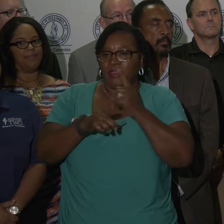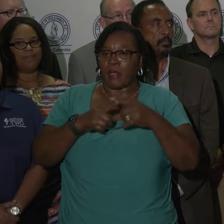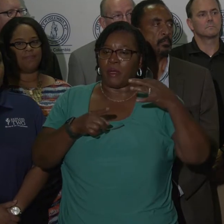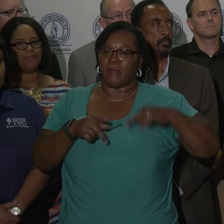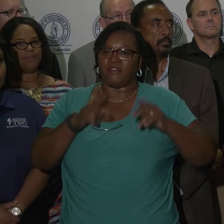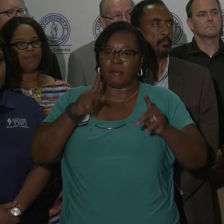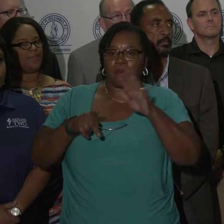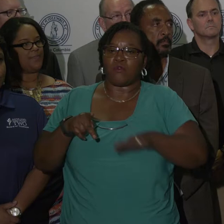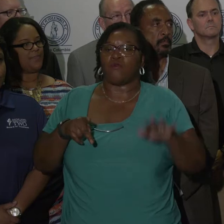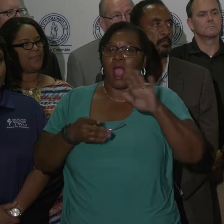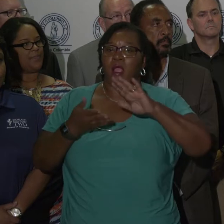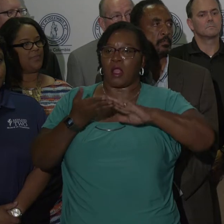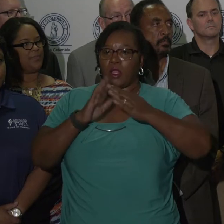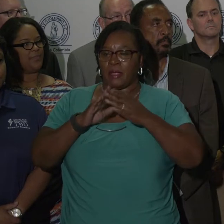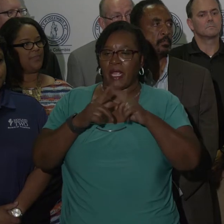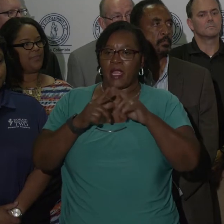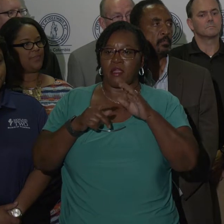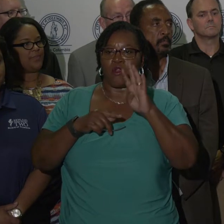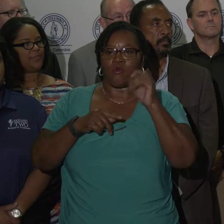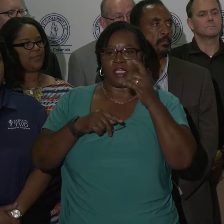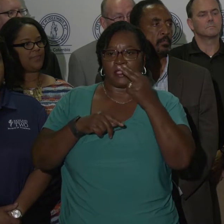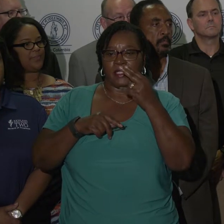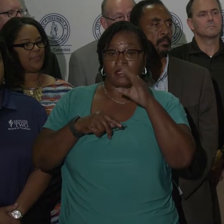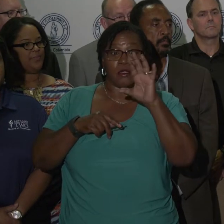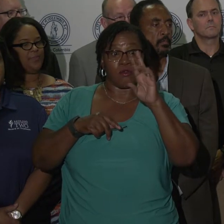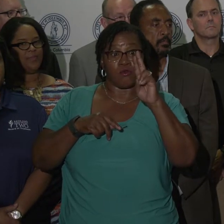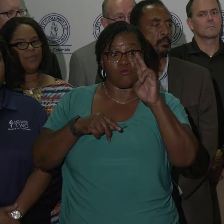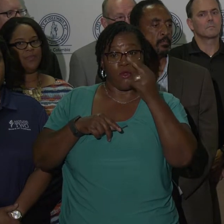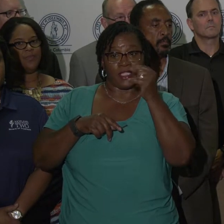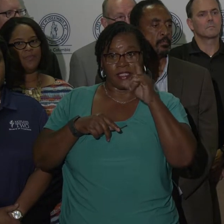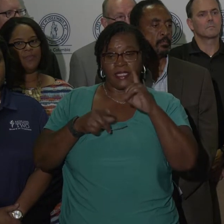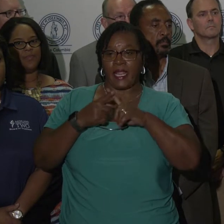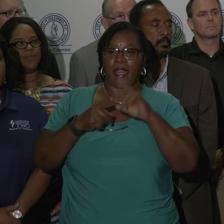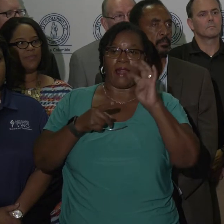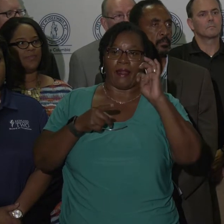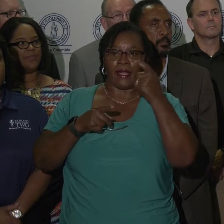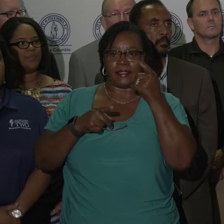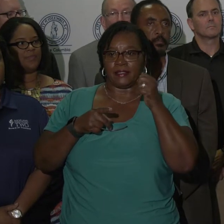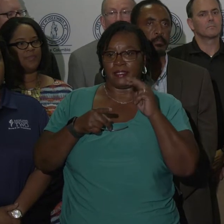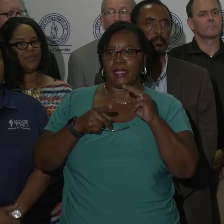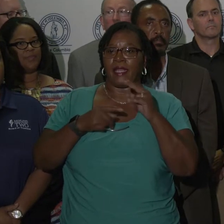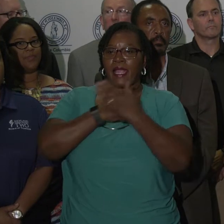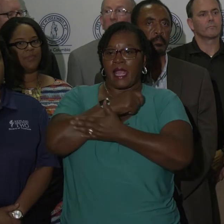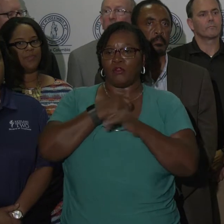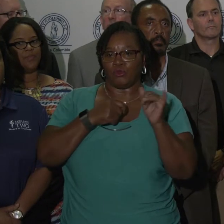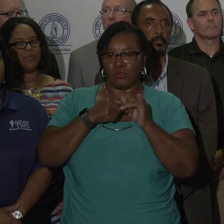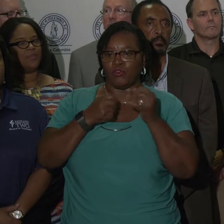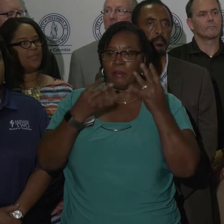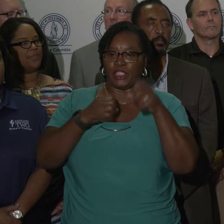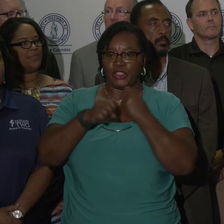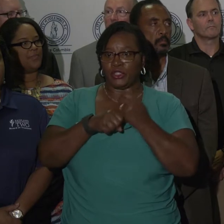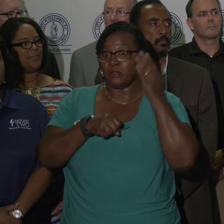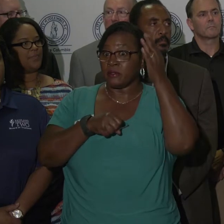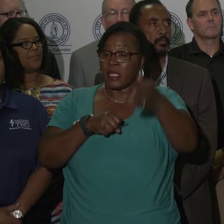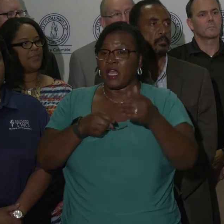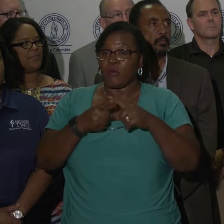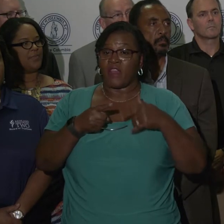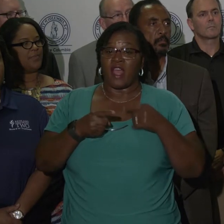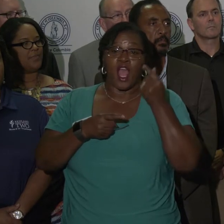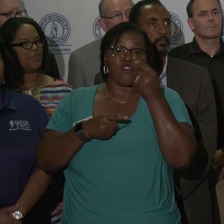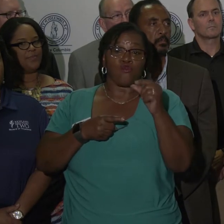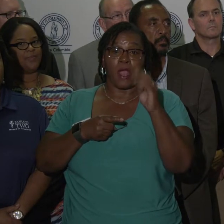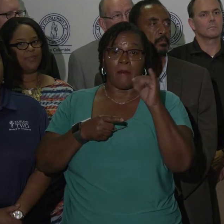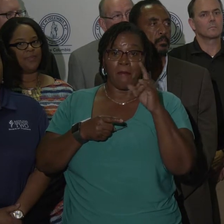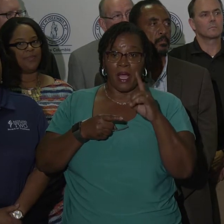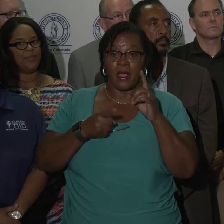across Columbia, Richland County, and Lexington County for years to come. We also have our very first green bond